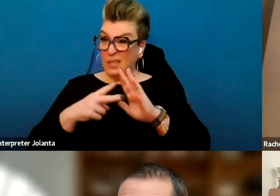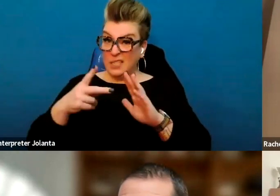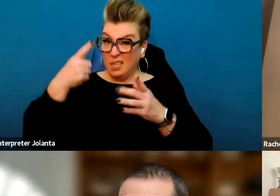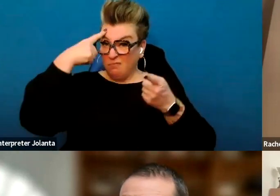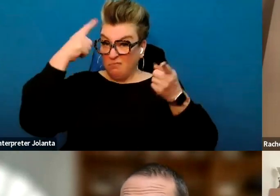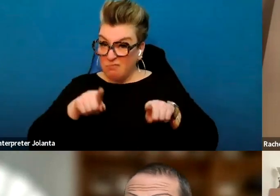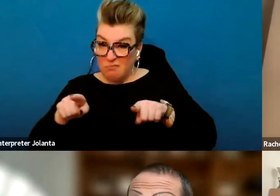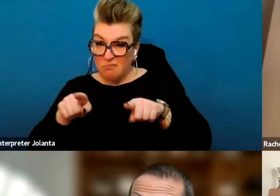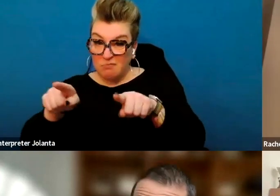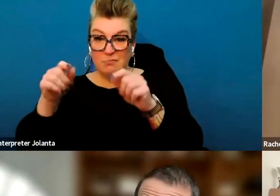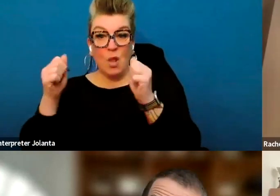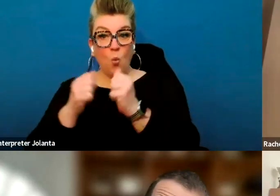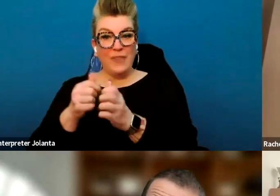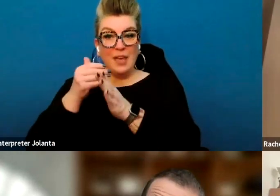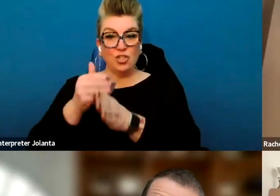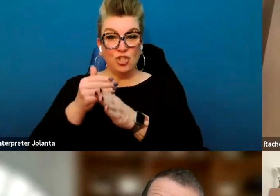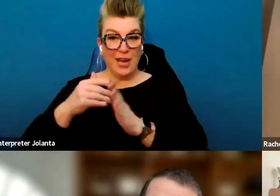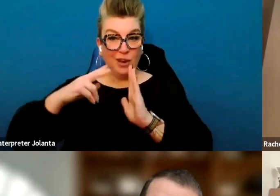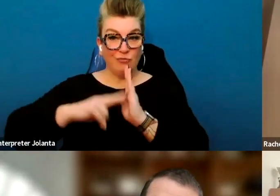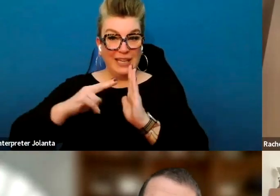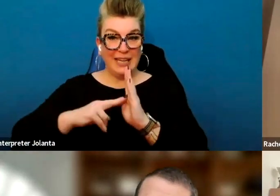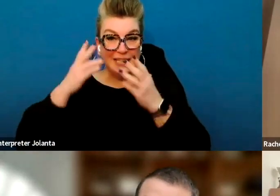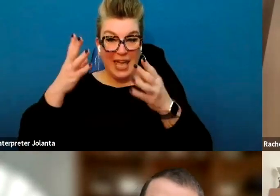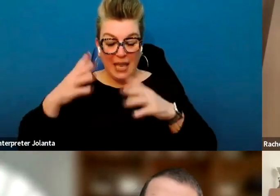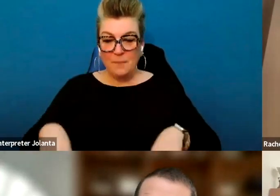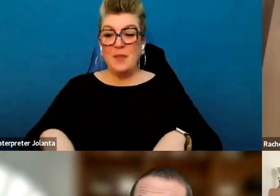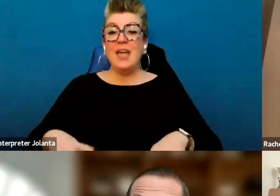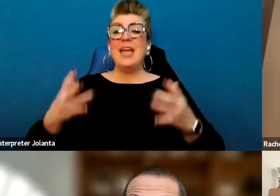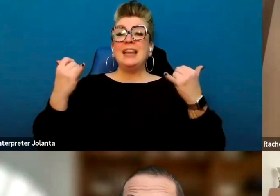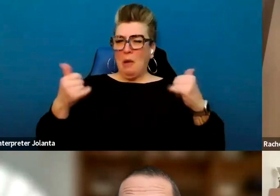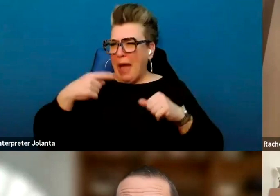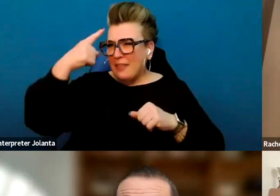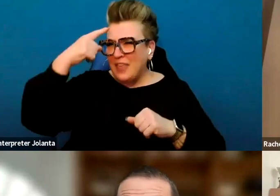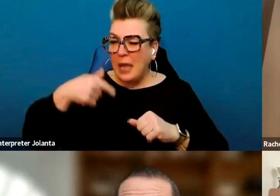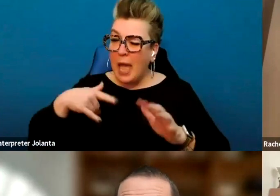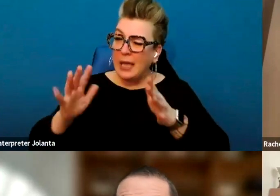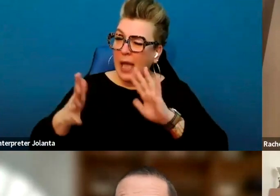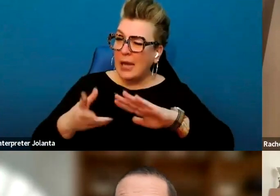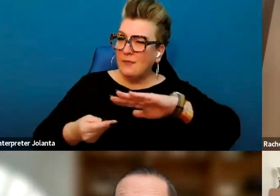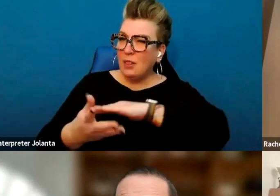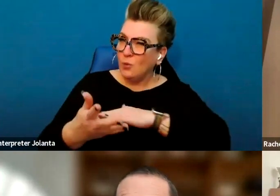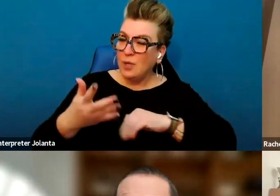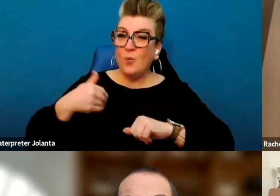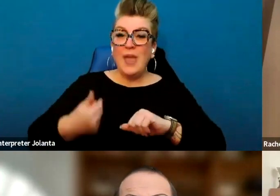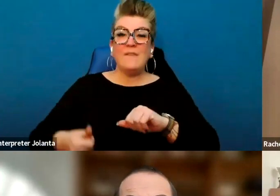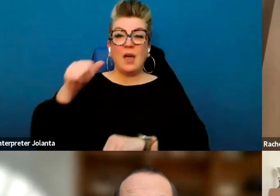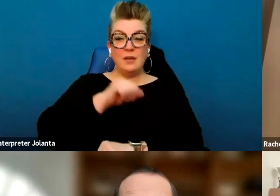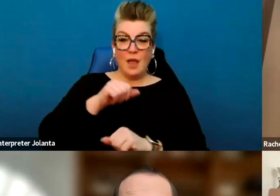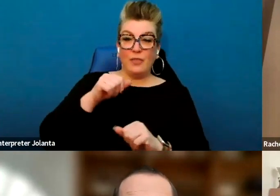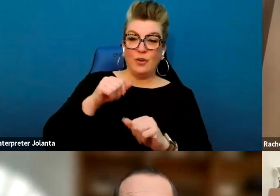reading data. But now we have, I think I alluded to this, but we have another pre-registration